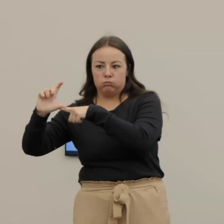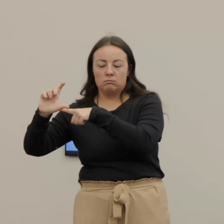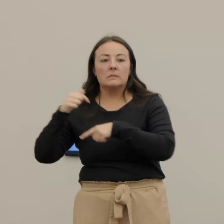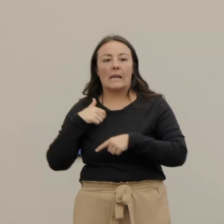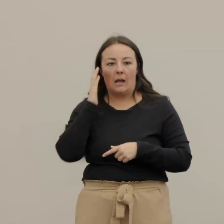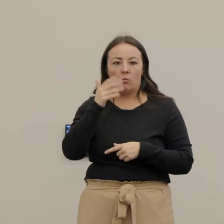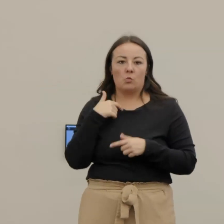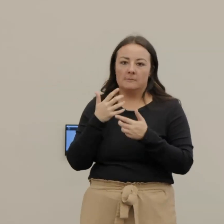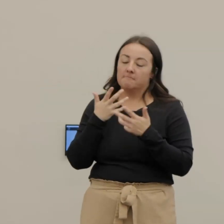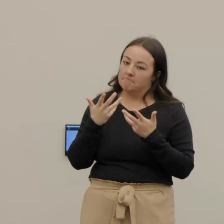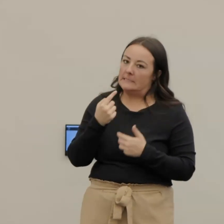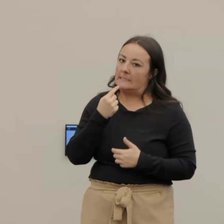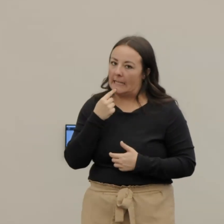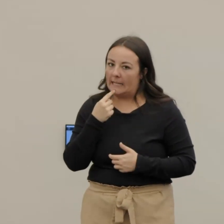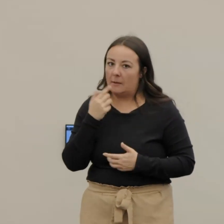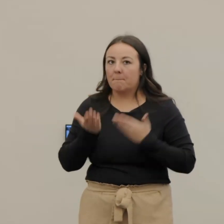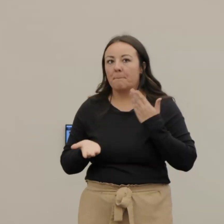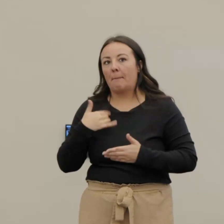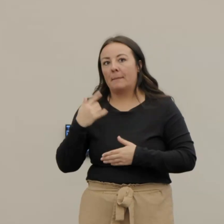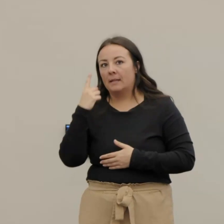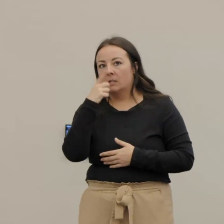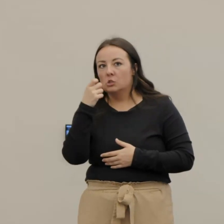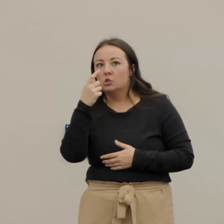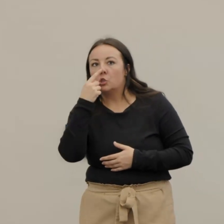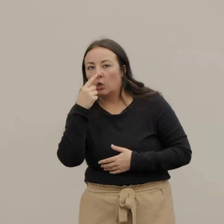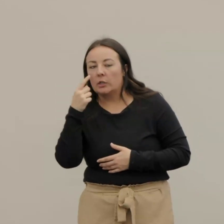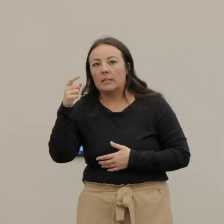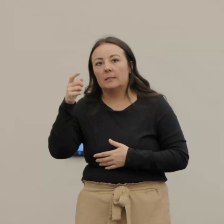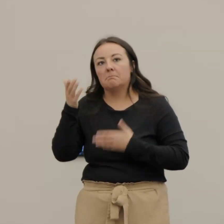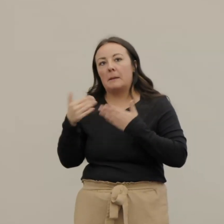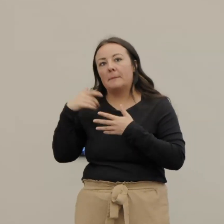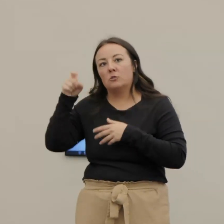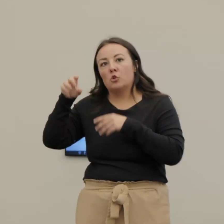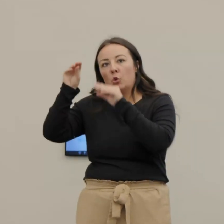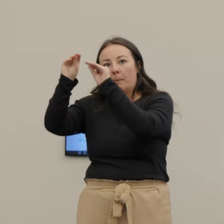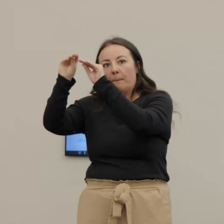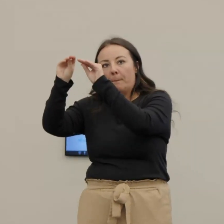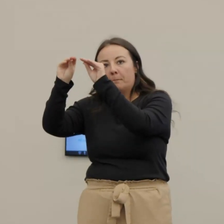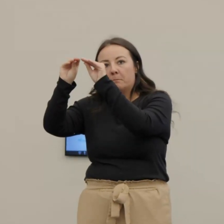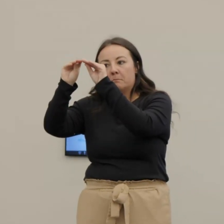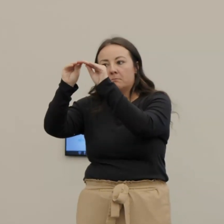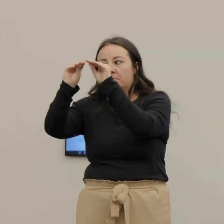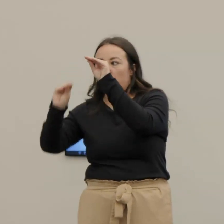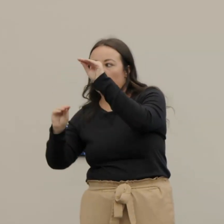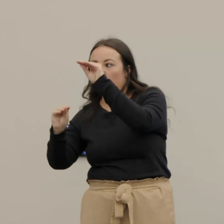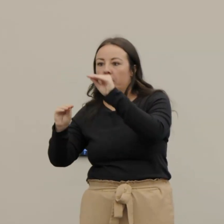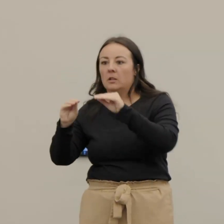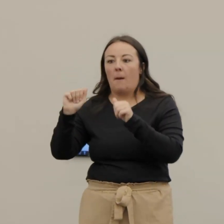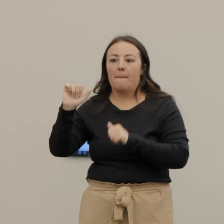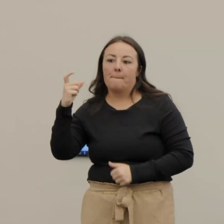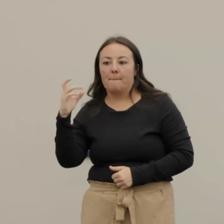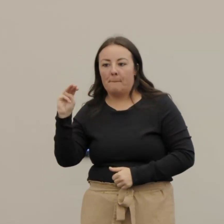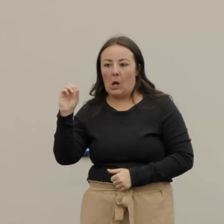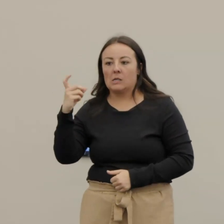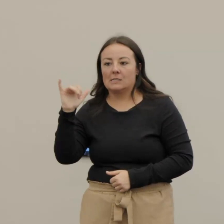to say Target should move. They have amoxicillin written in all caps. I wouldn't have written